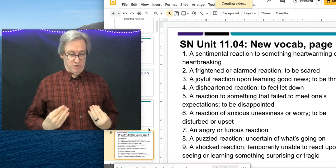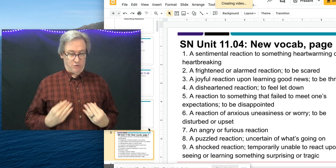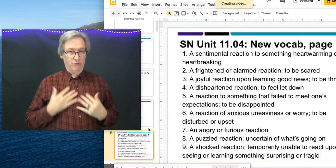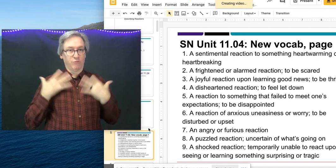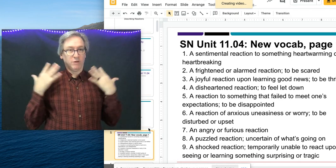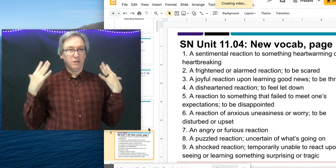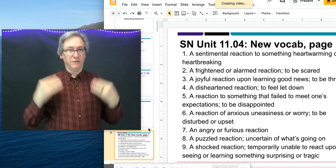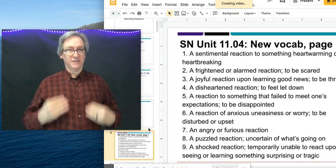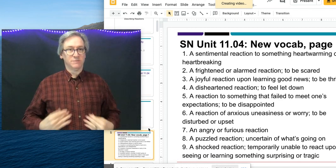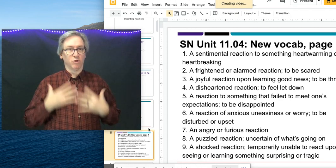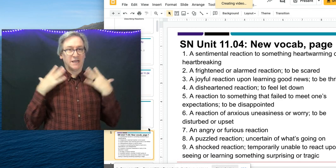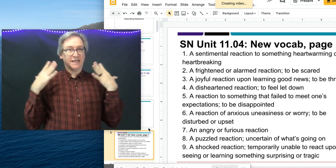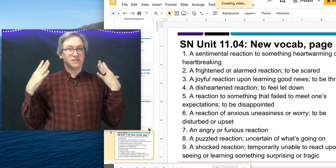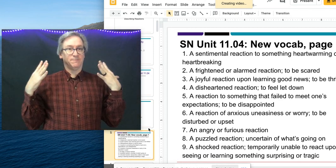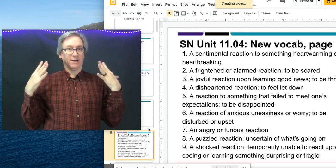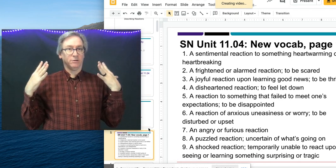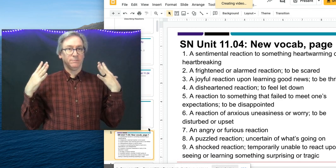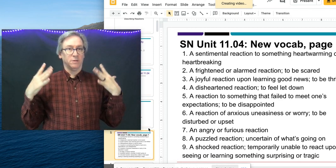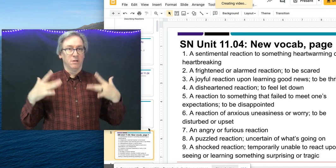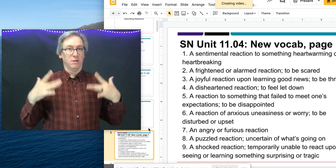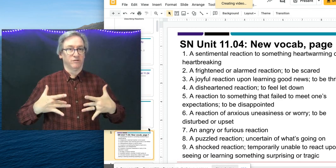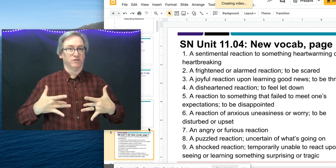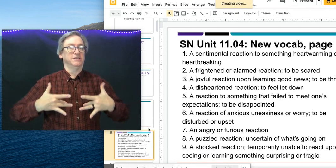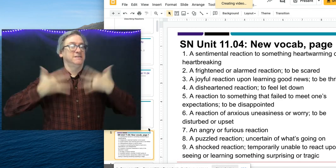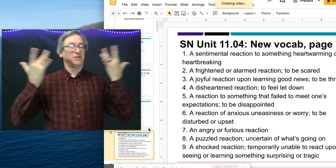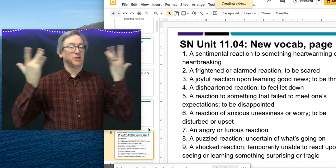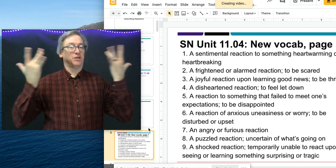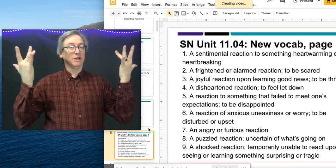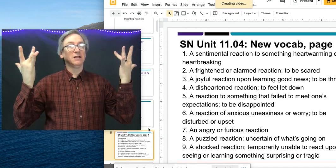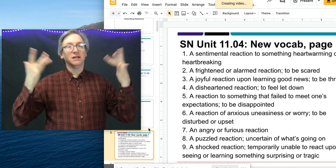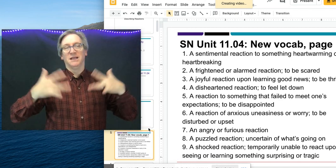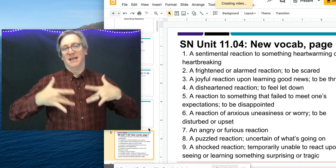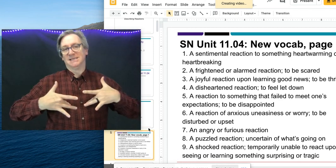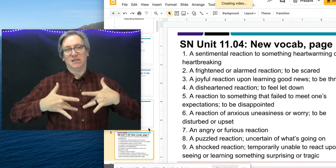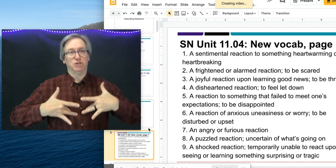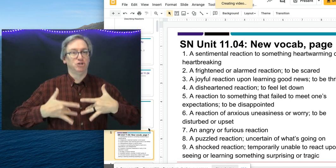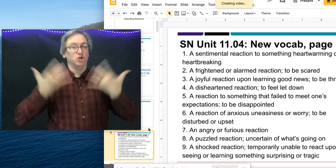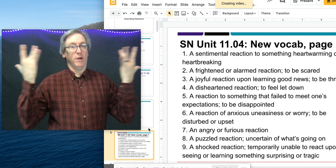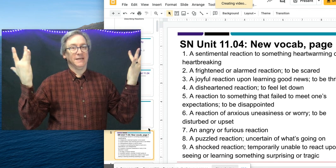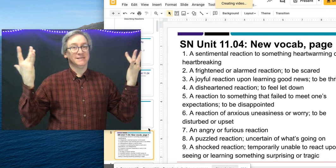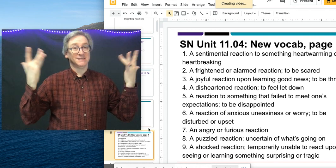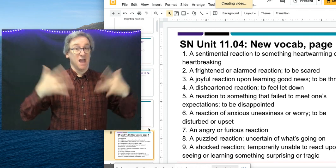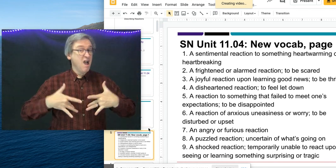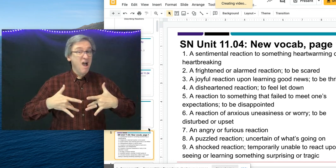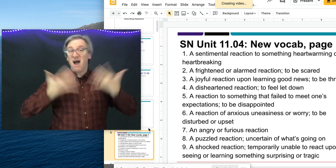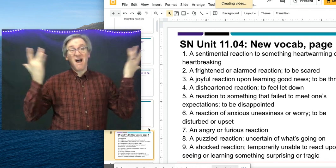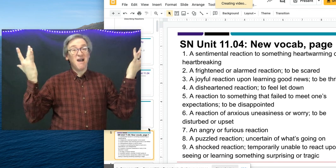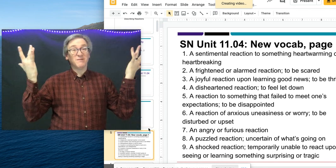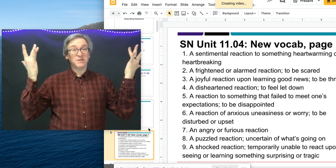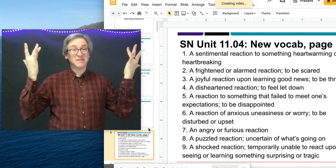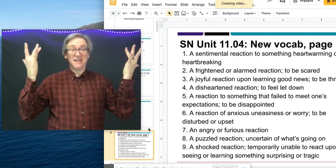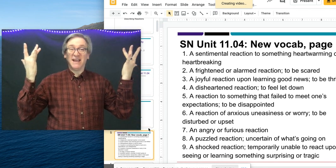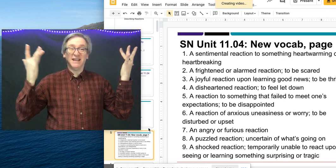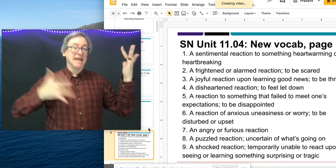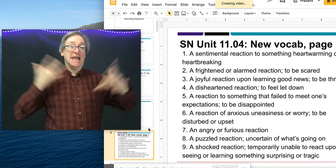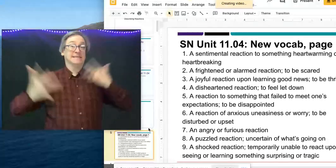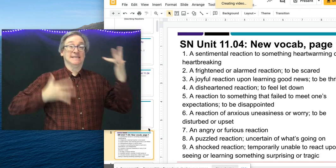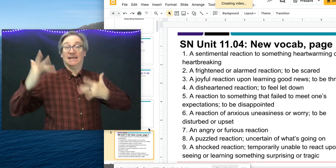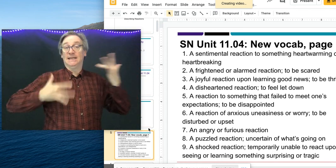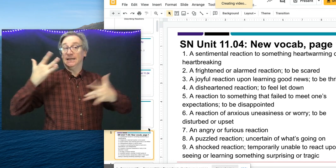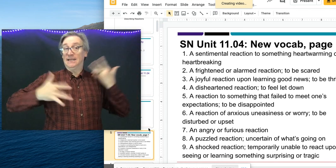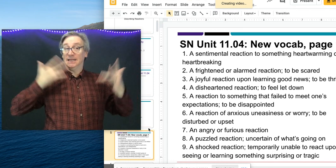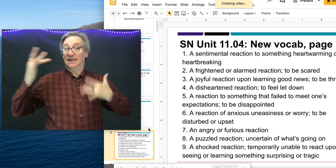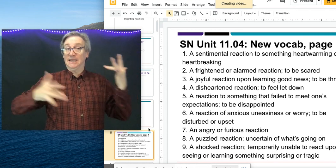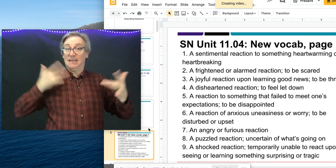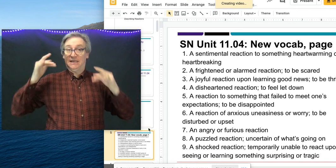There's thrill. This is more like inspire versus thrill as in joyous. I was so excited.